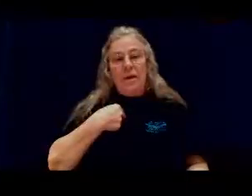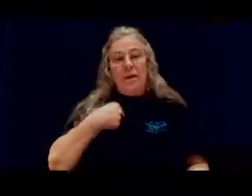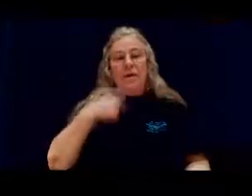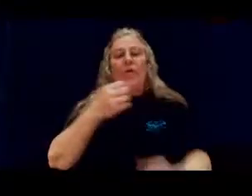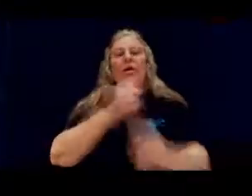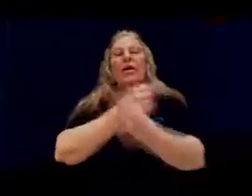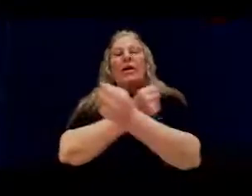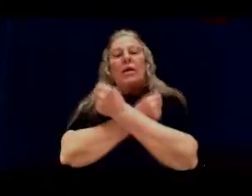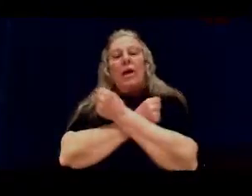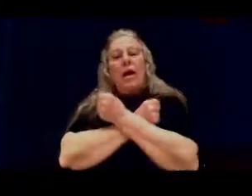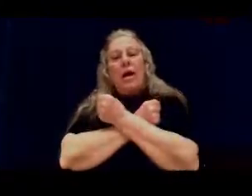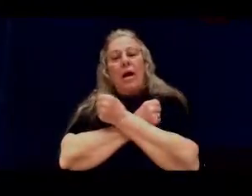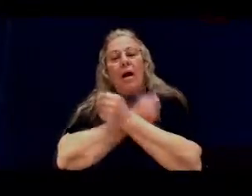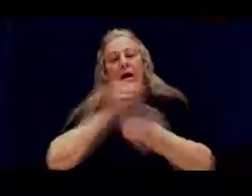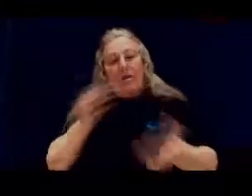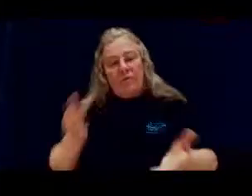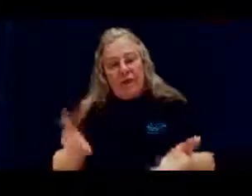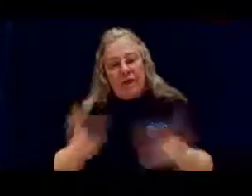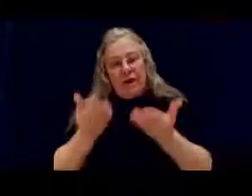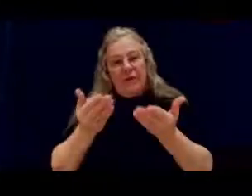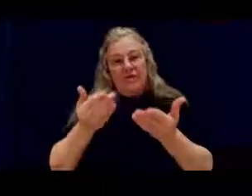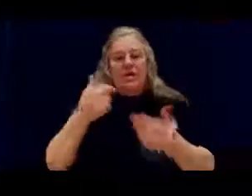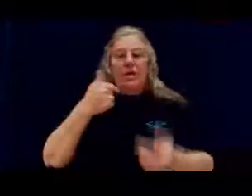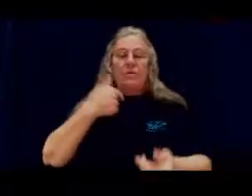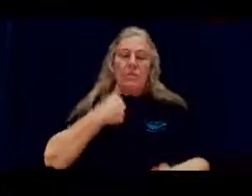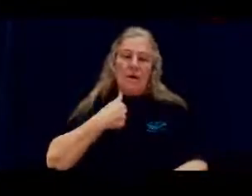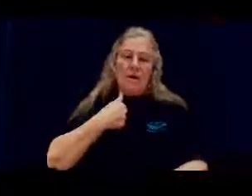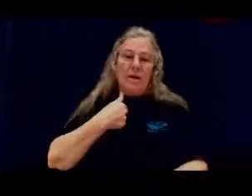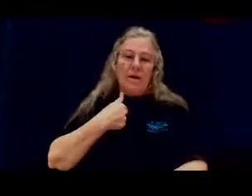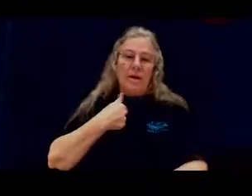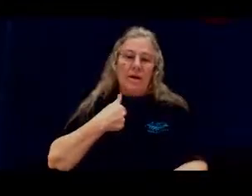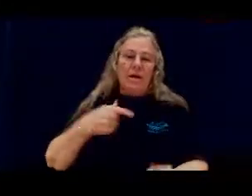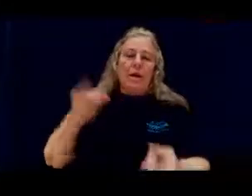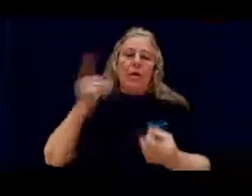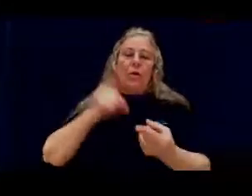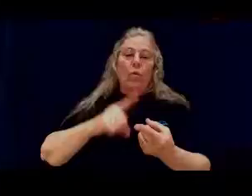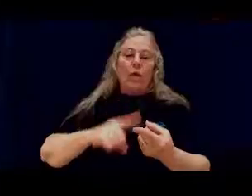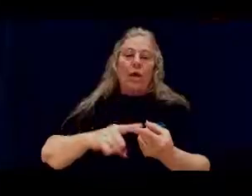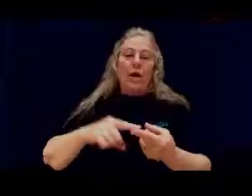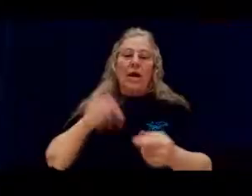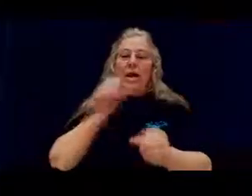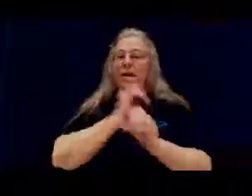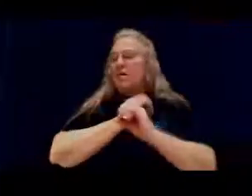me, love lifted me, When